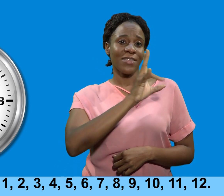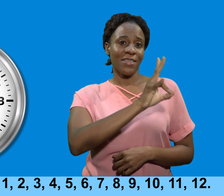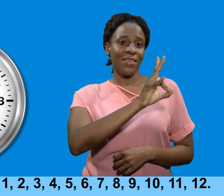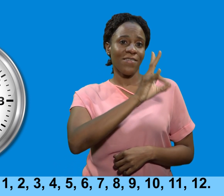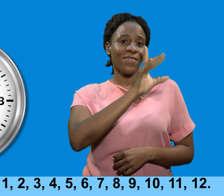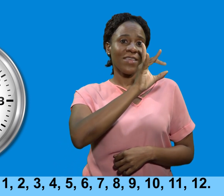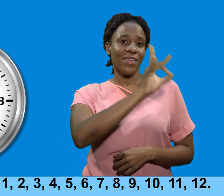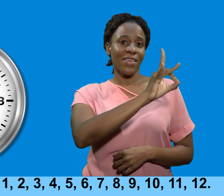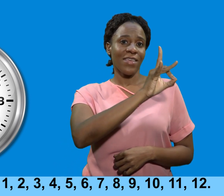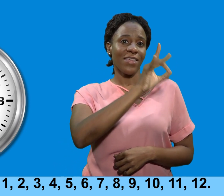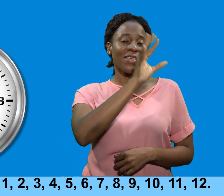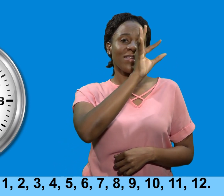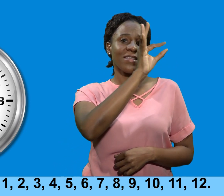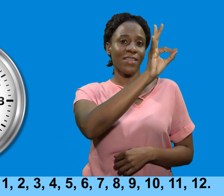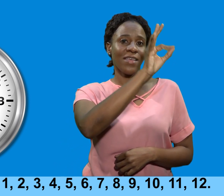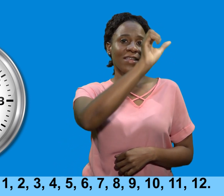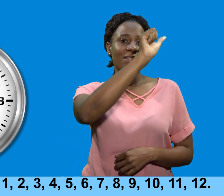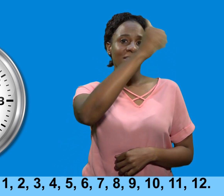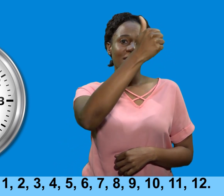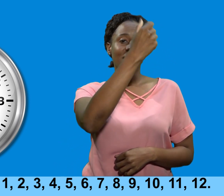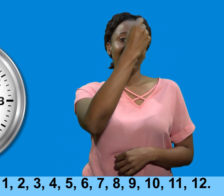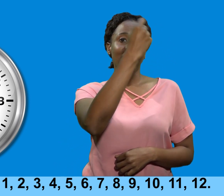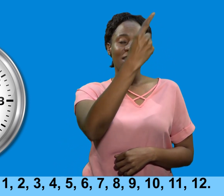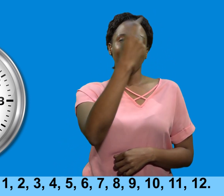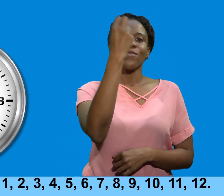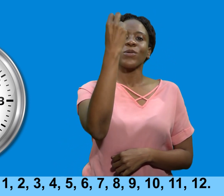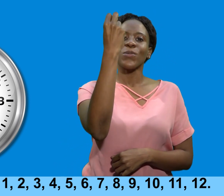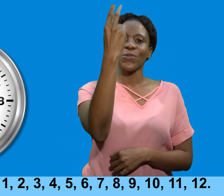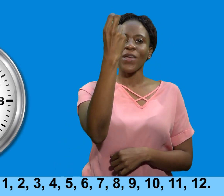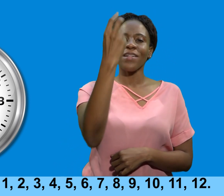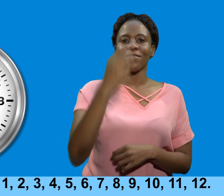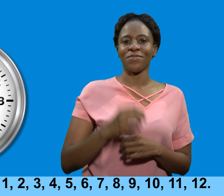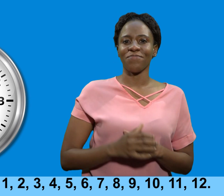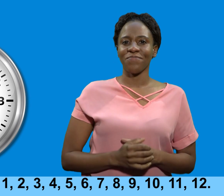6, 7, 8, 9, 10, 11, 12.